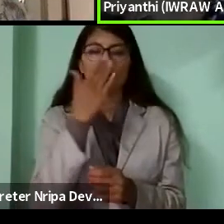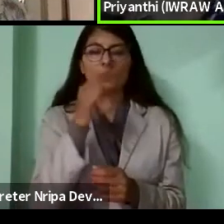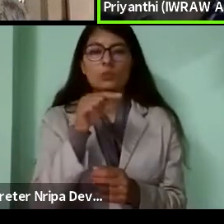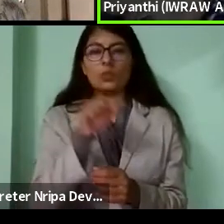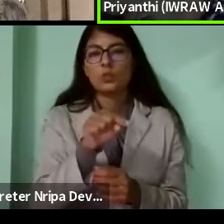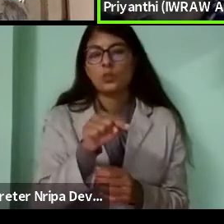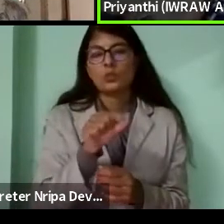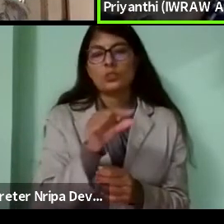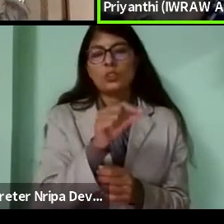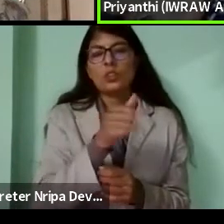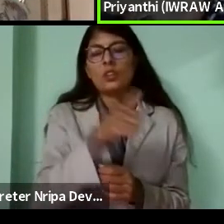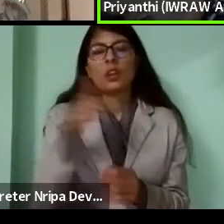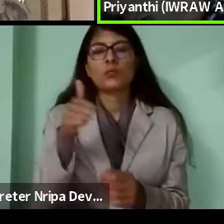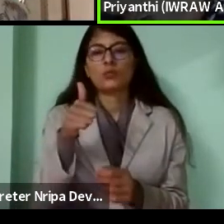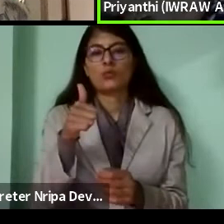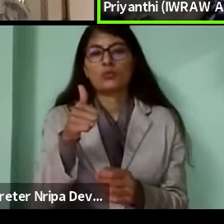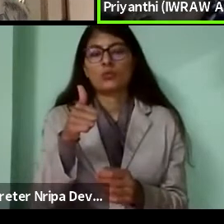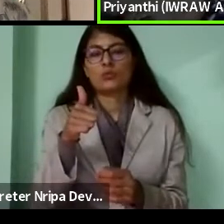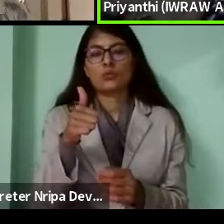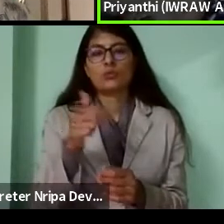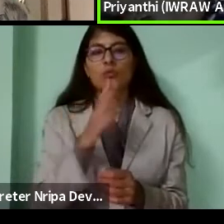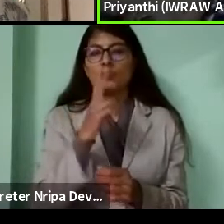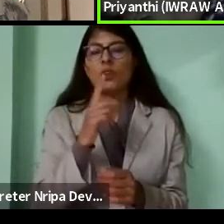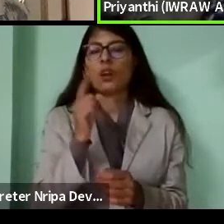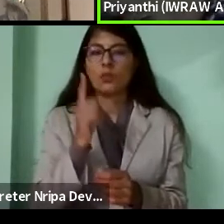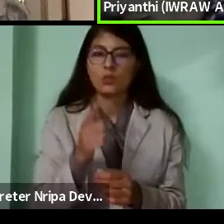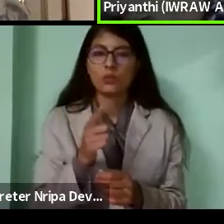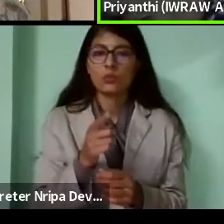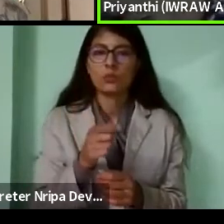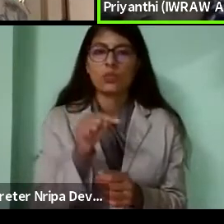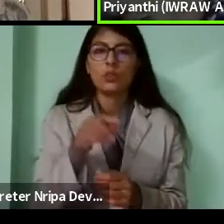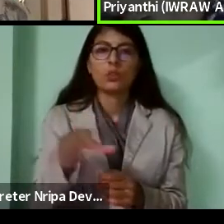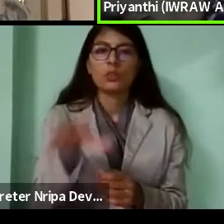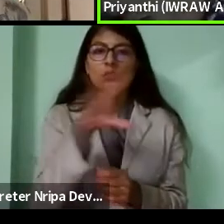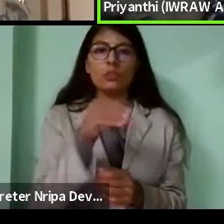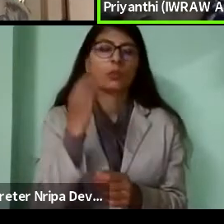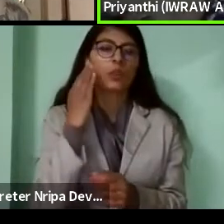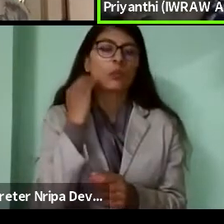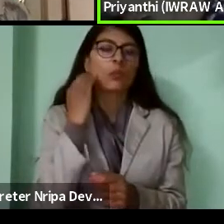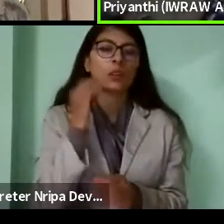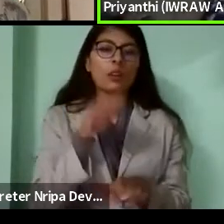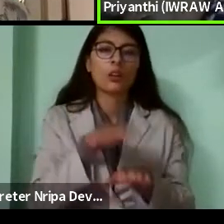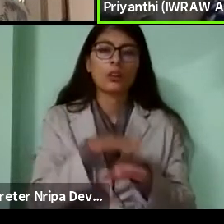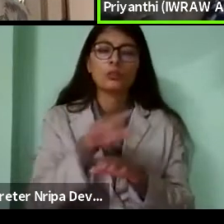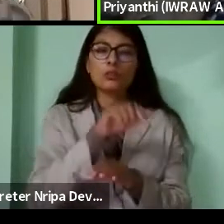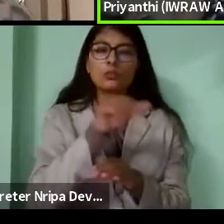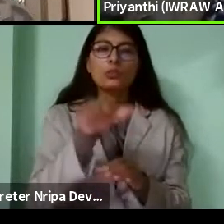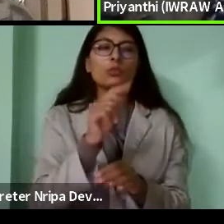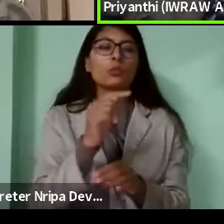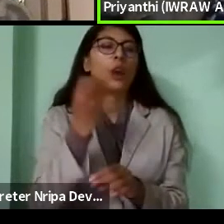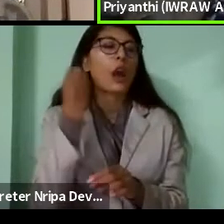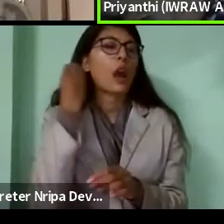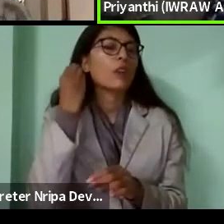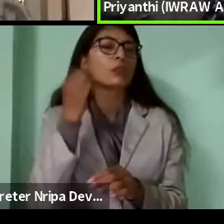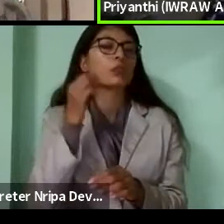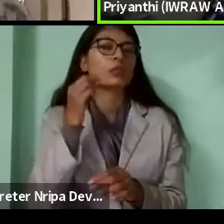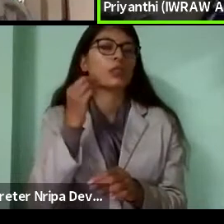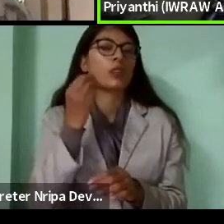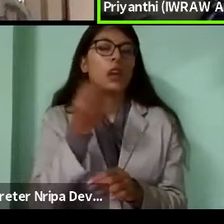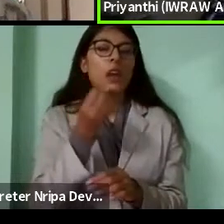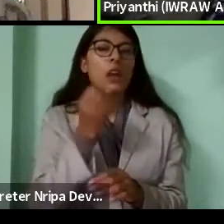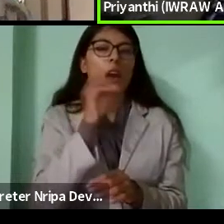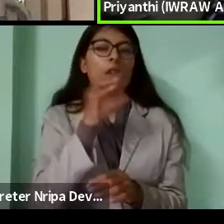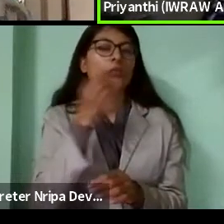for me about all women whose voices are not heard generally, and who are